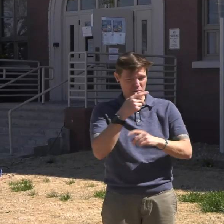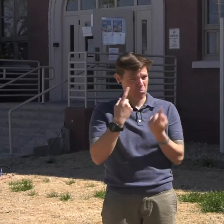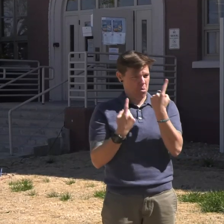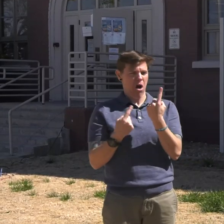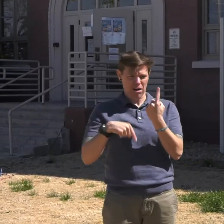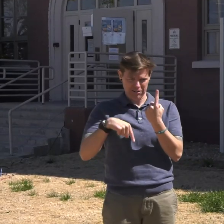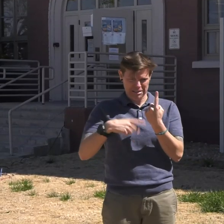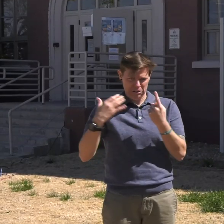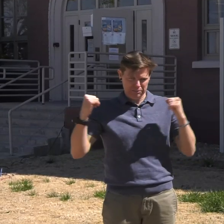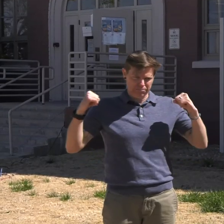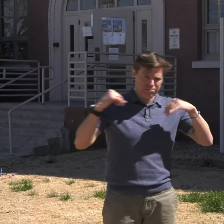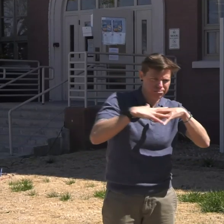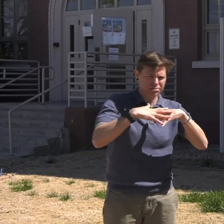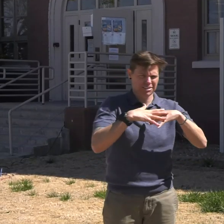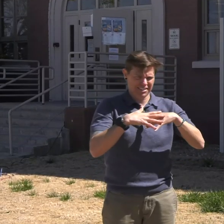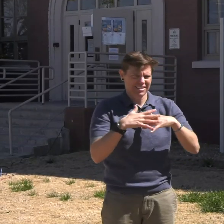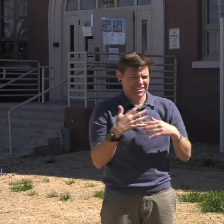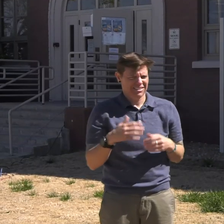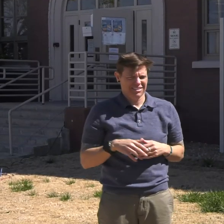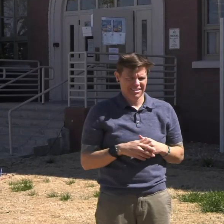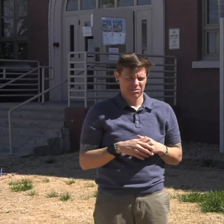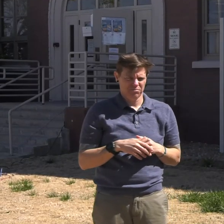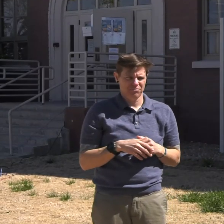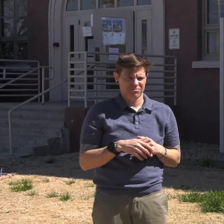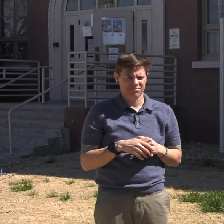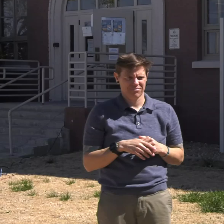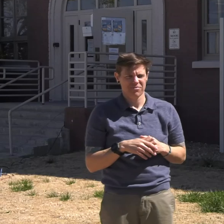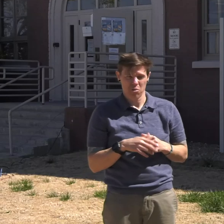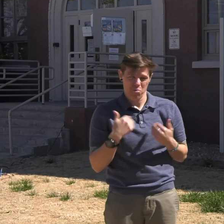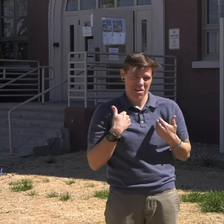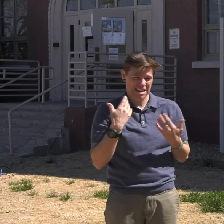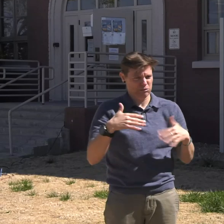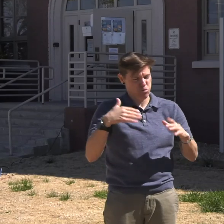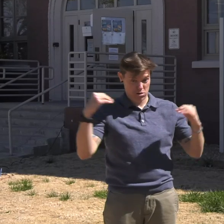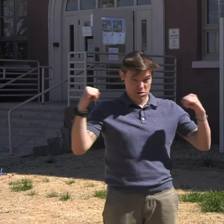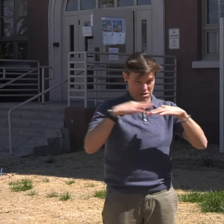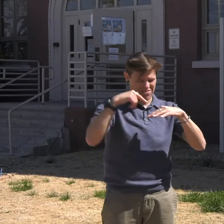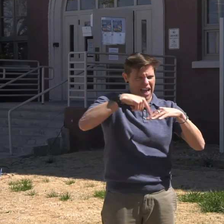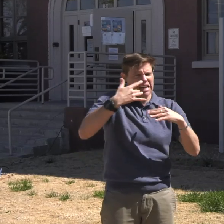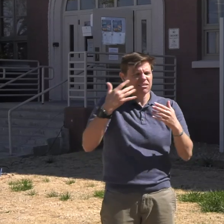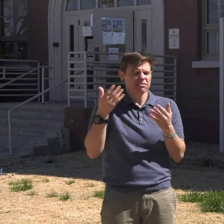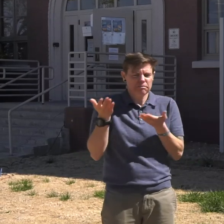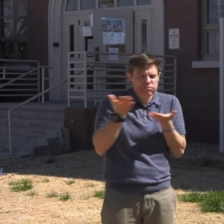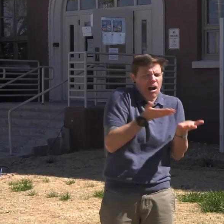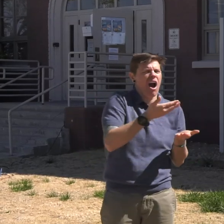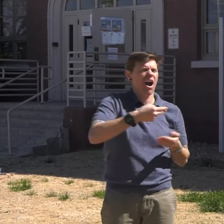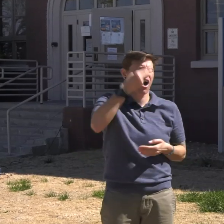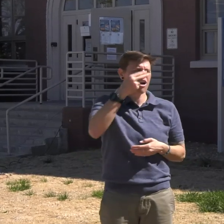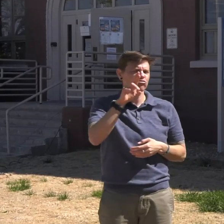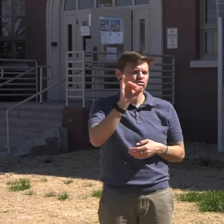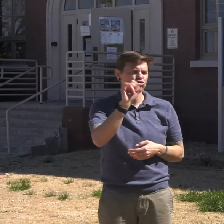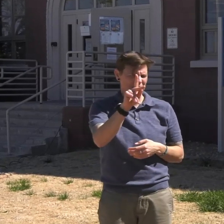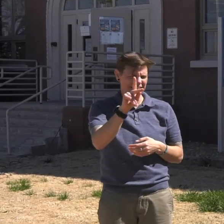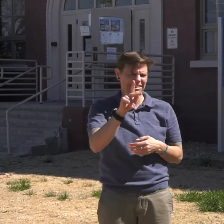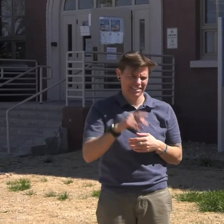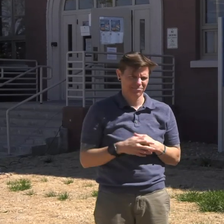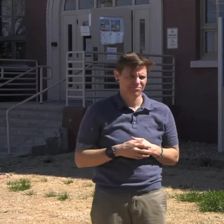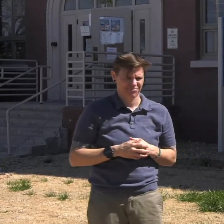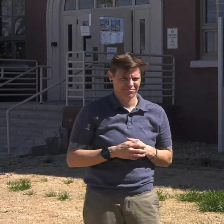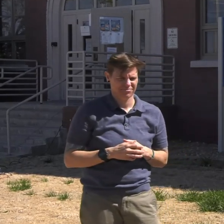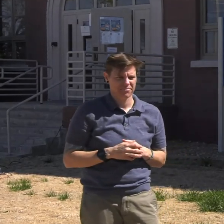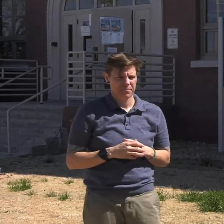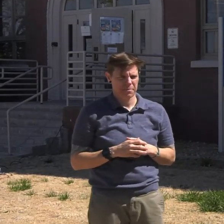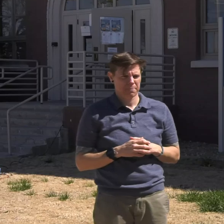away the highest risk of anywhere else in New Mexico for the spread of this this virus. So in the